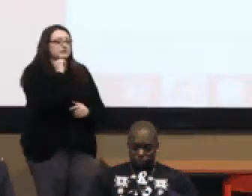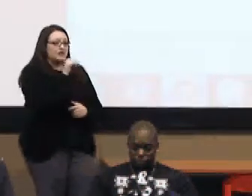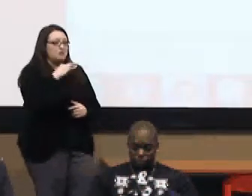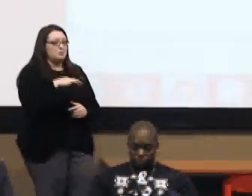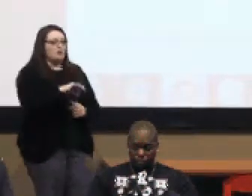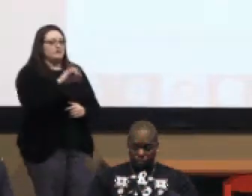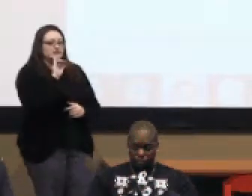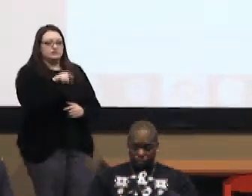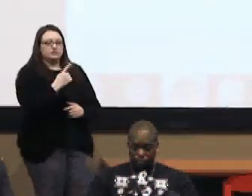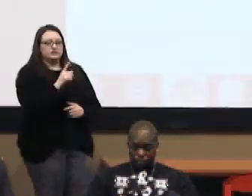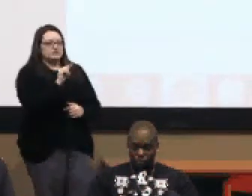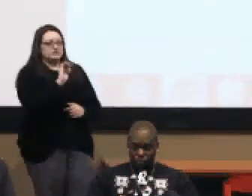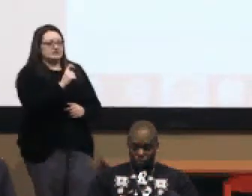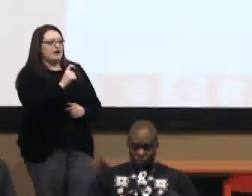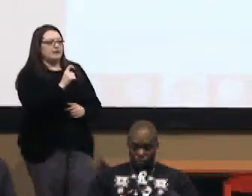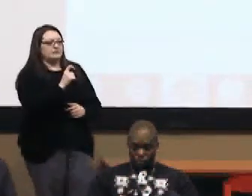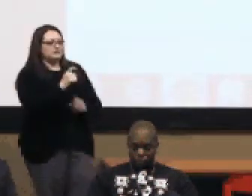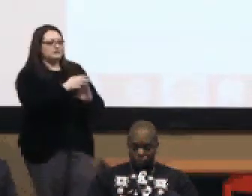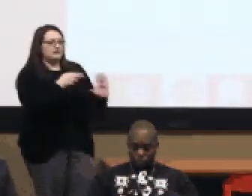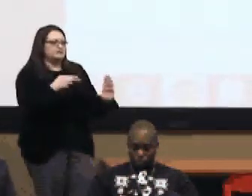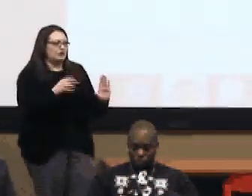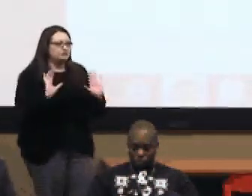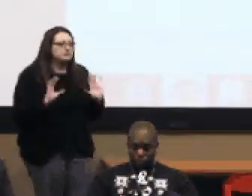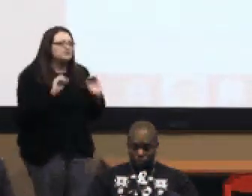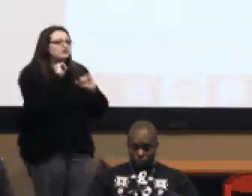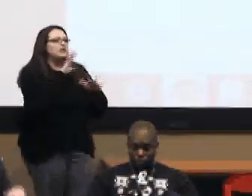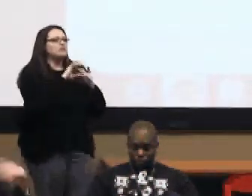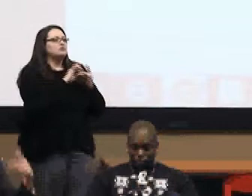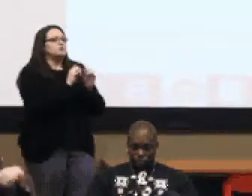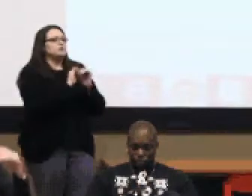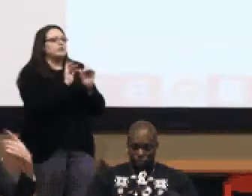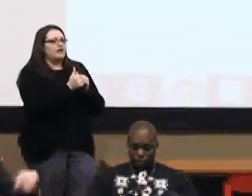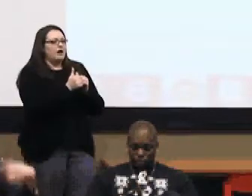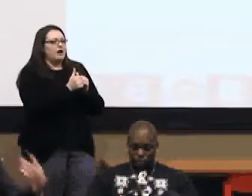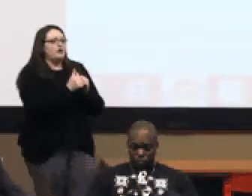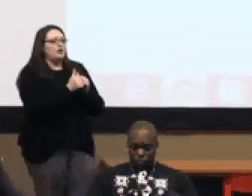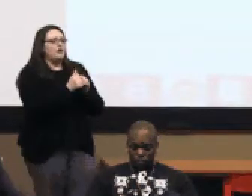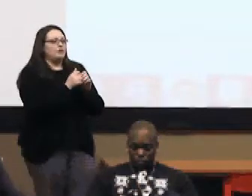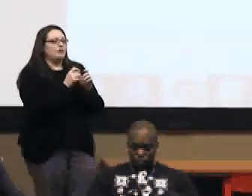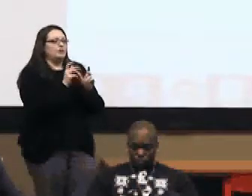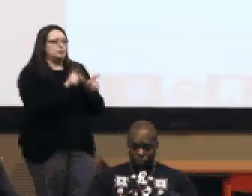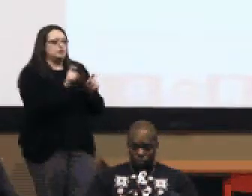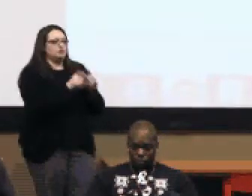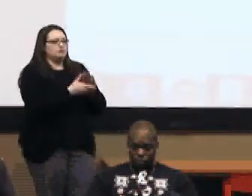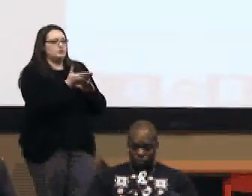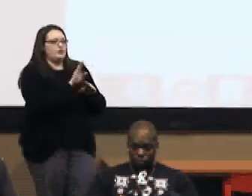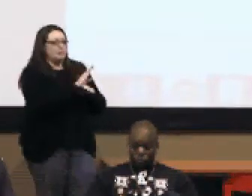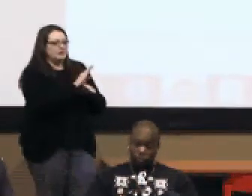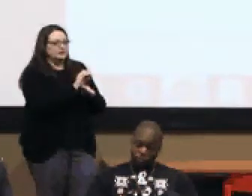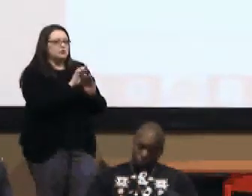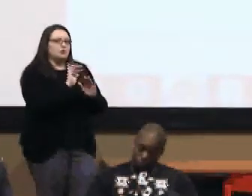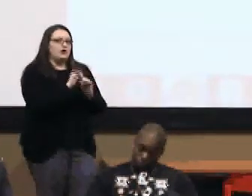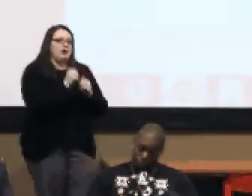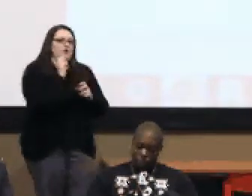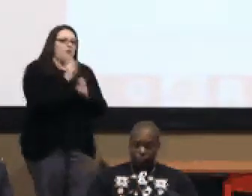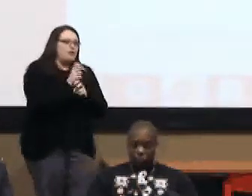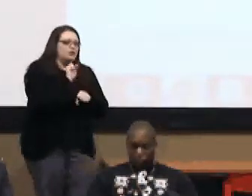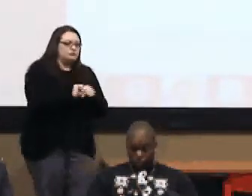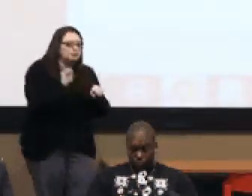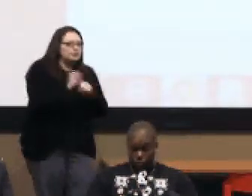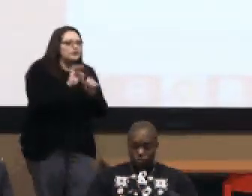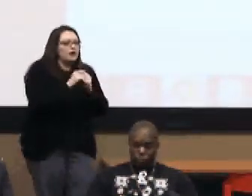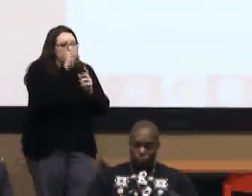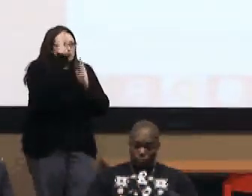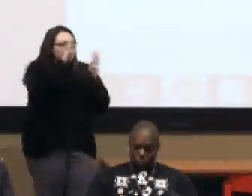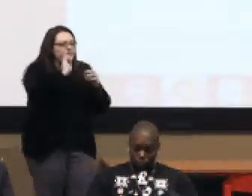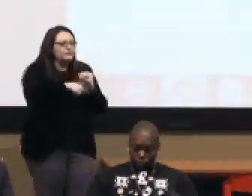just a tax classification, right? Has nothing to do with how one should run their business. Or how hard you work, Or or how how hard they work. creative you are about